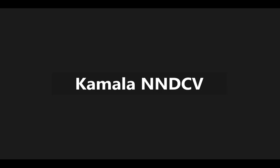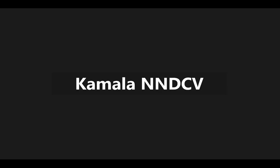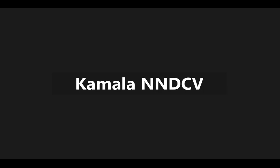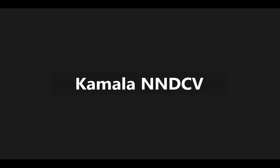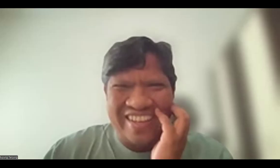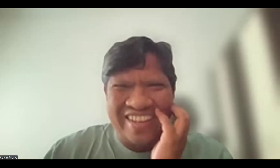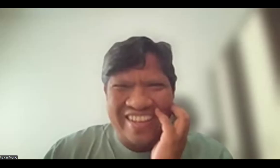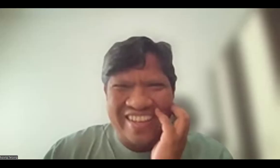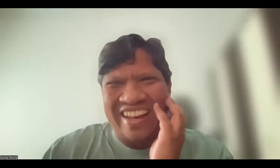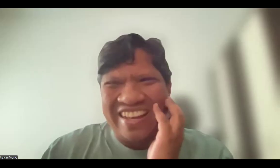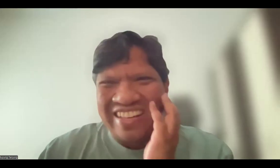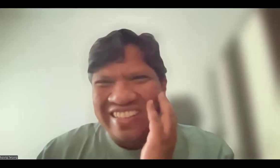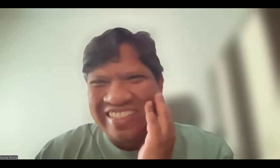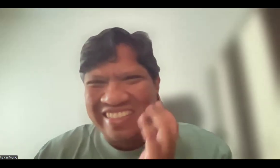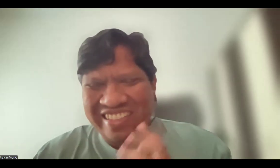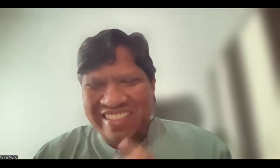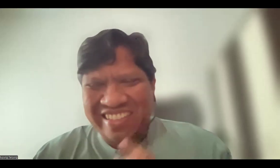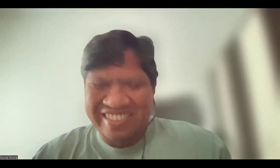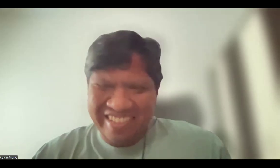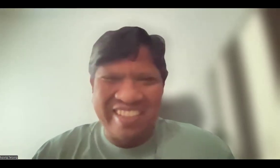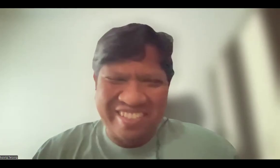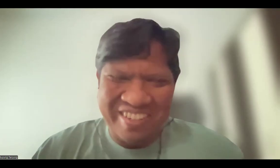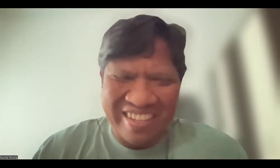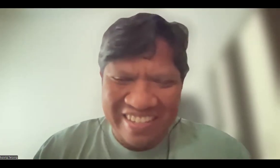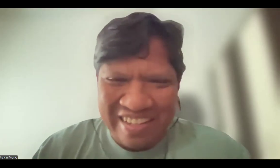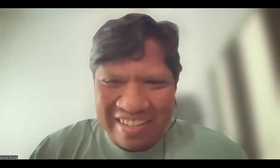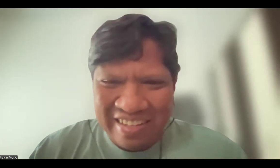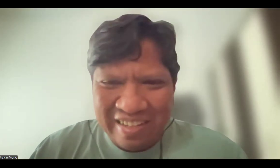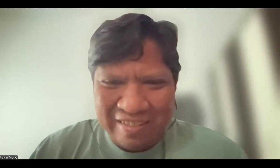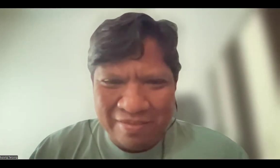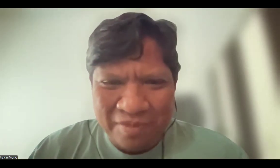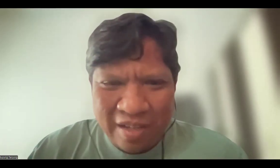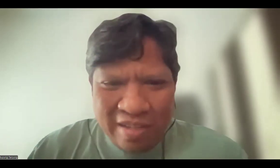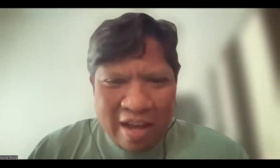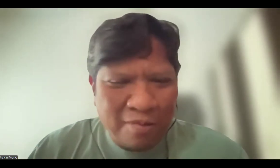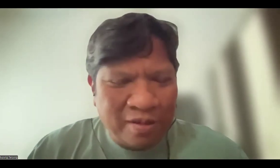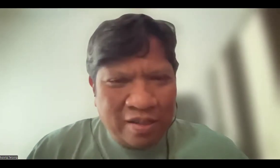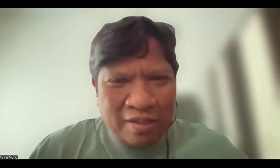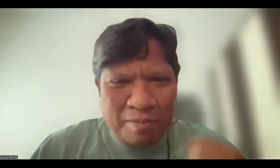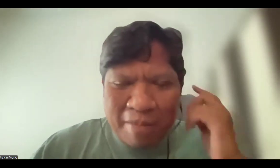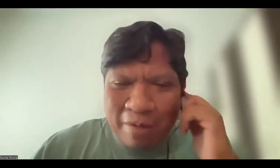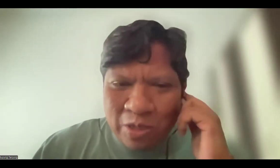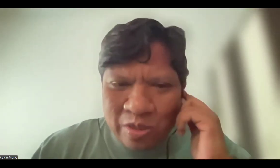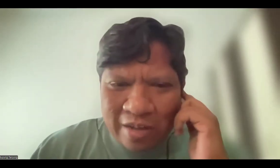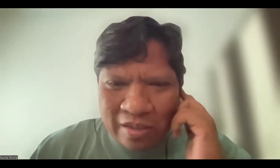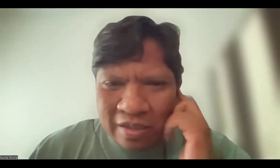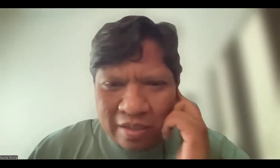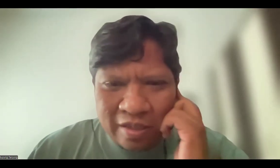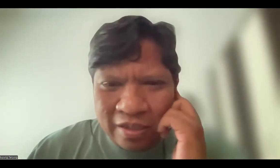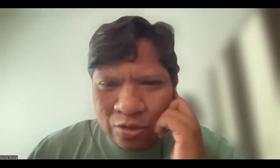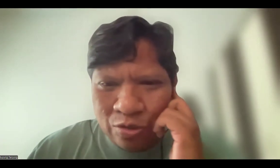I think Okay. they're Yeah, confused. that's okay. Yeah. Yeah, I will. Perhaps I will